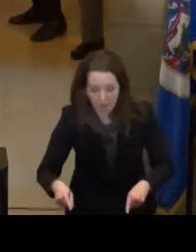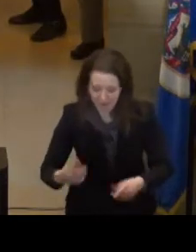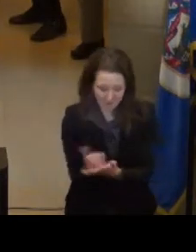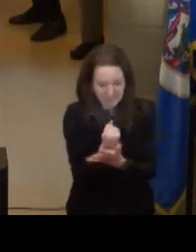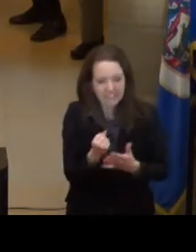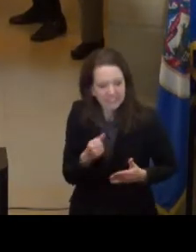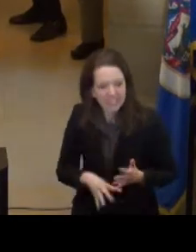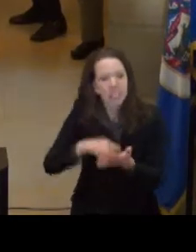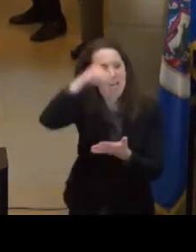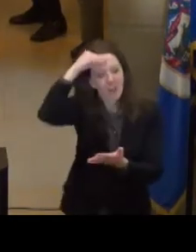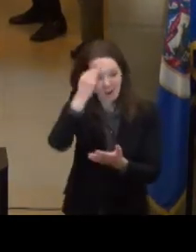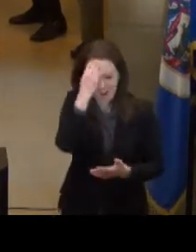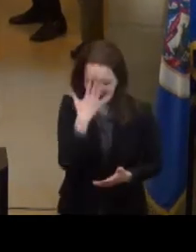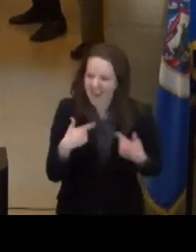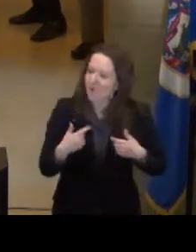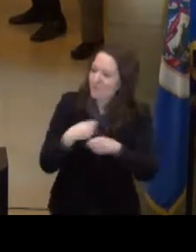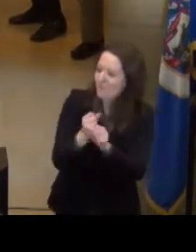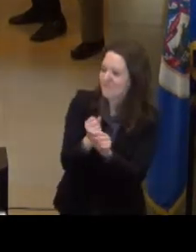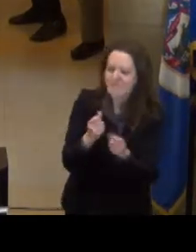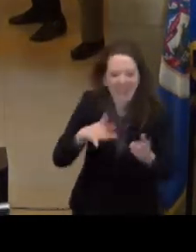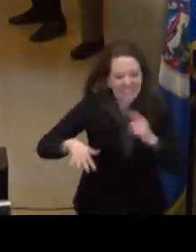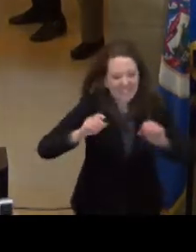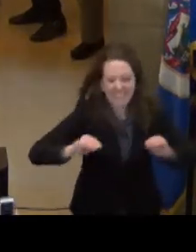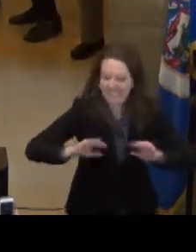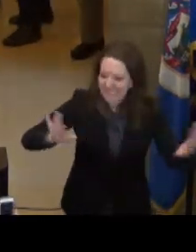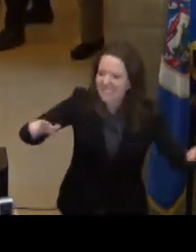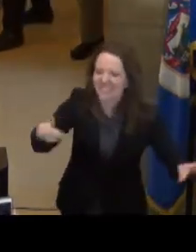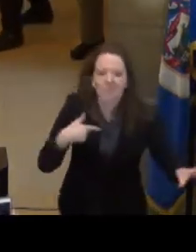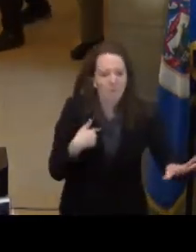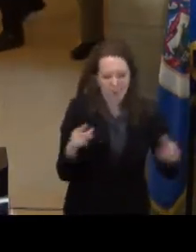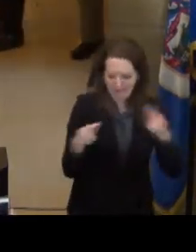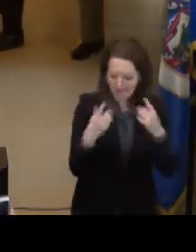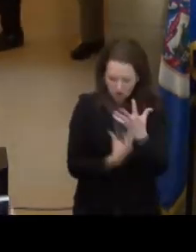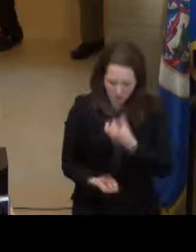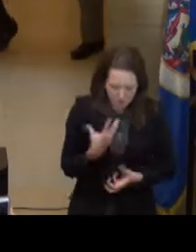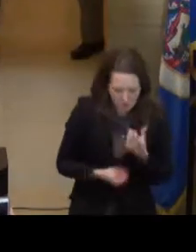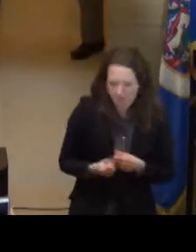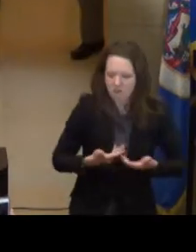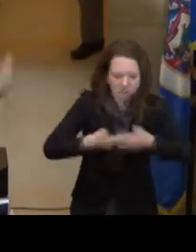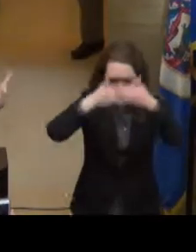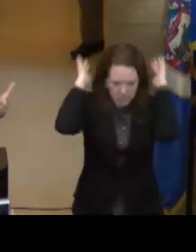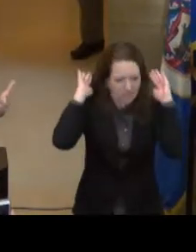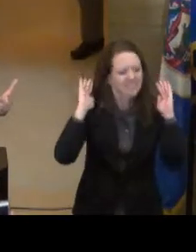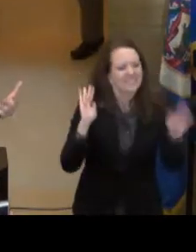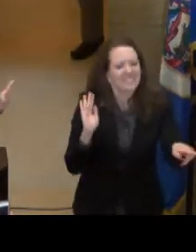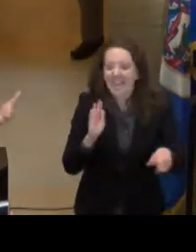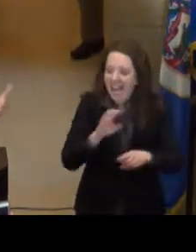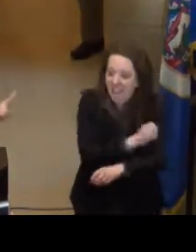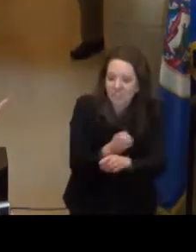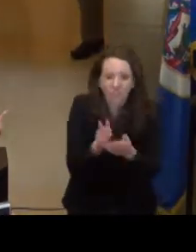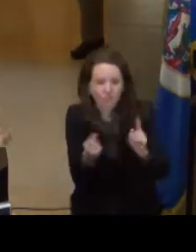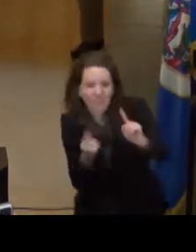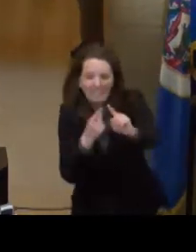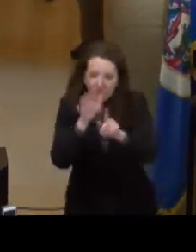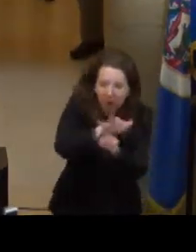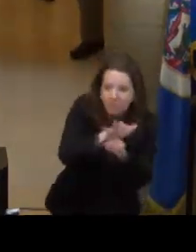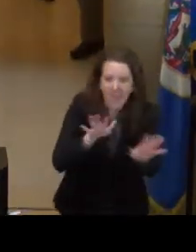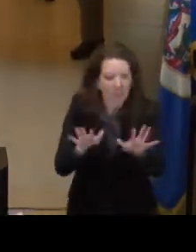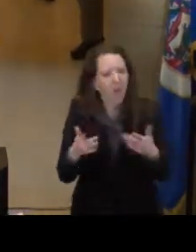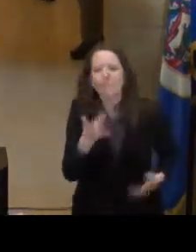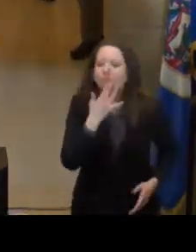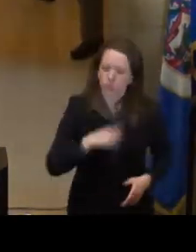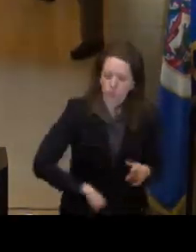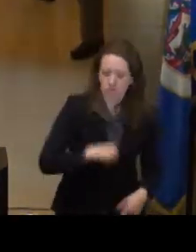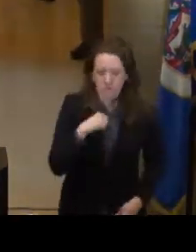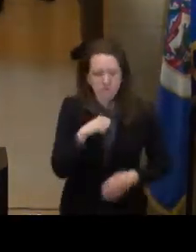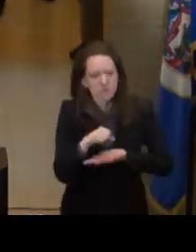make a scene. Ain't gonna patiently wait for my pain to bury me. Ain't gonna wait for all this energy chasing popularity or prosperity. I'd rather stand tall